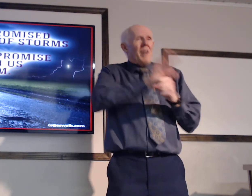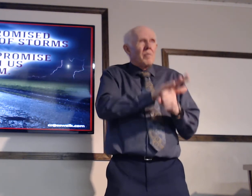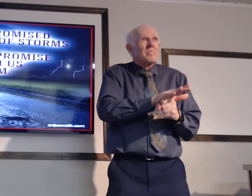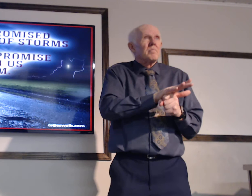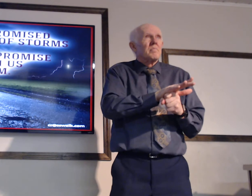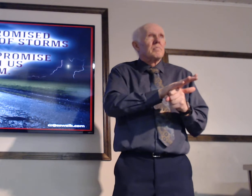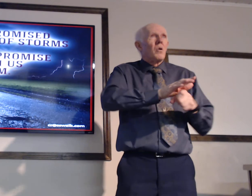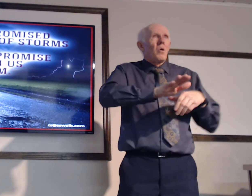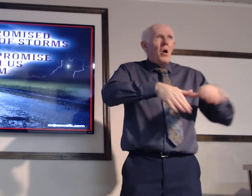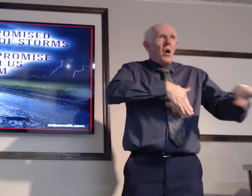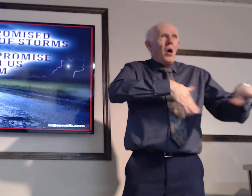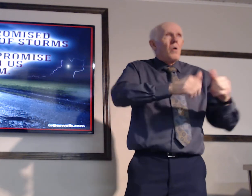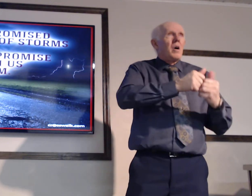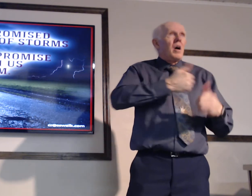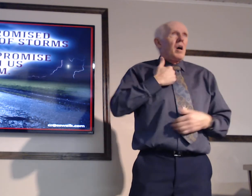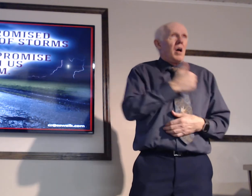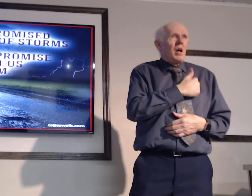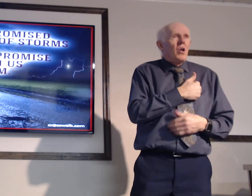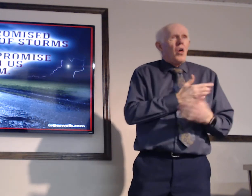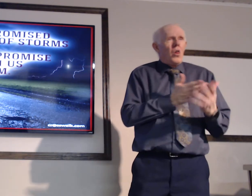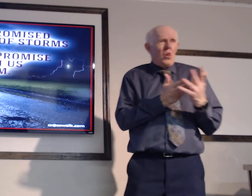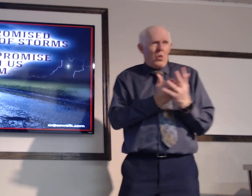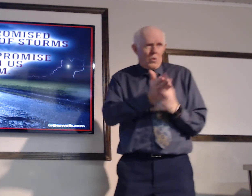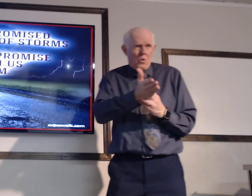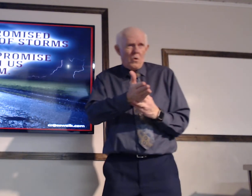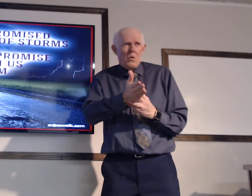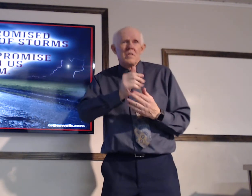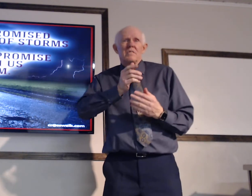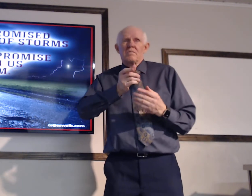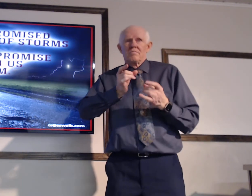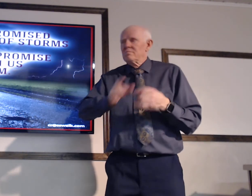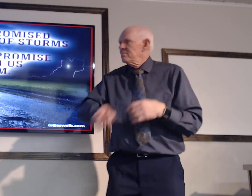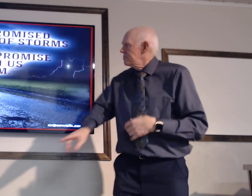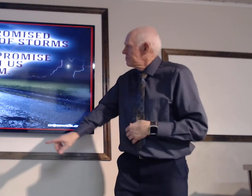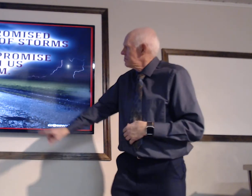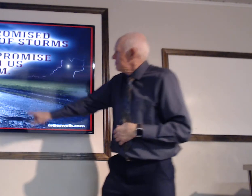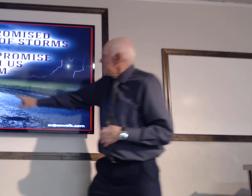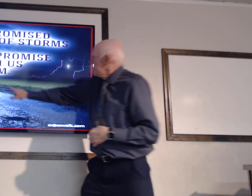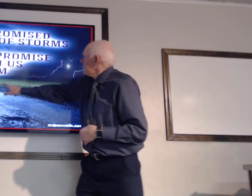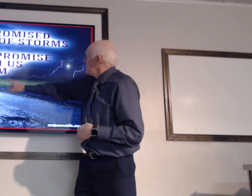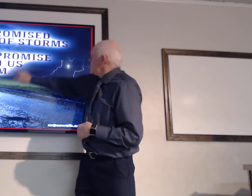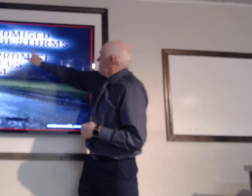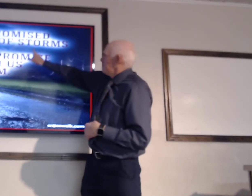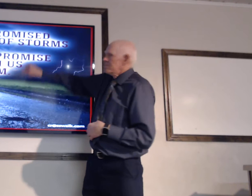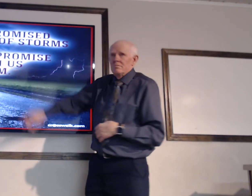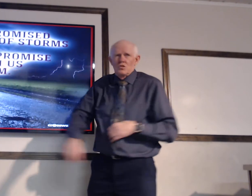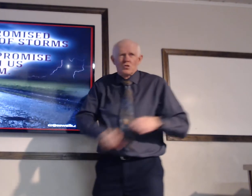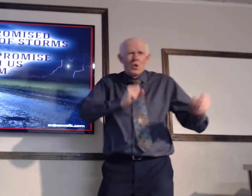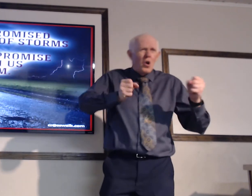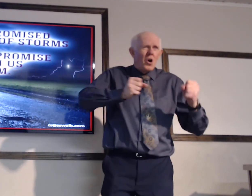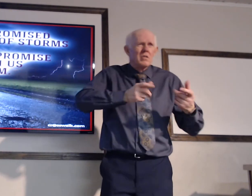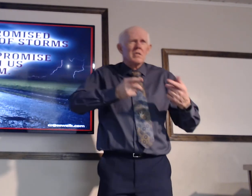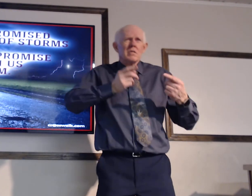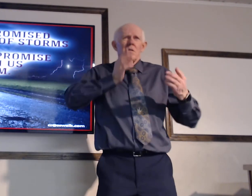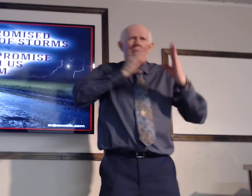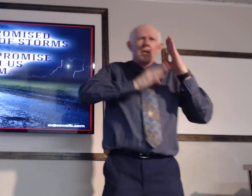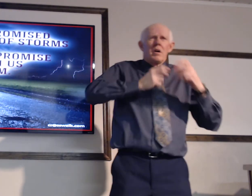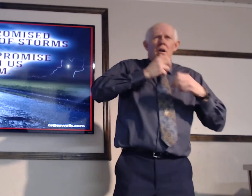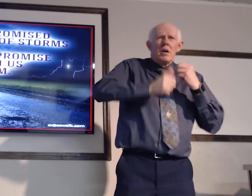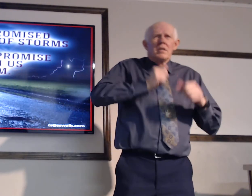but He does promise to walk with us through them, the storms,